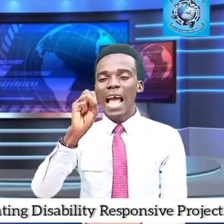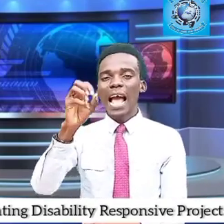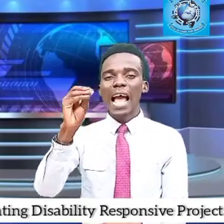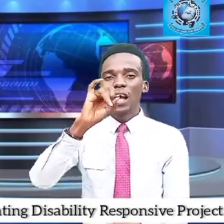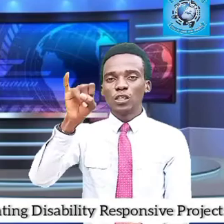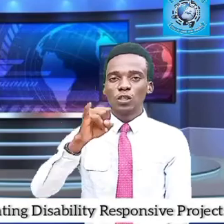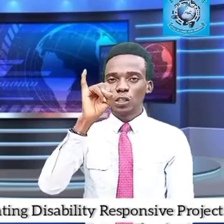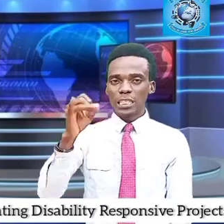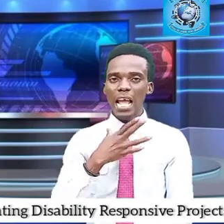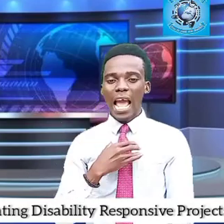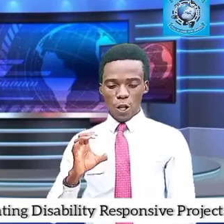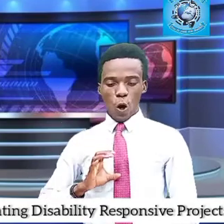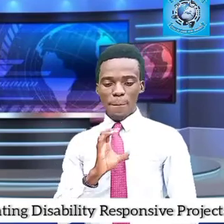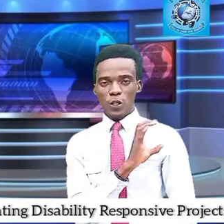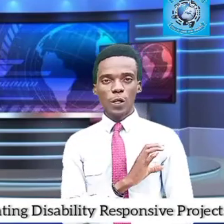and Commissioner,